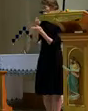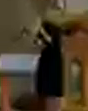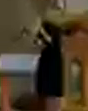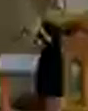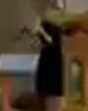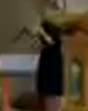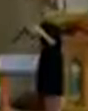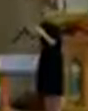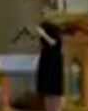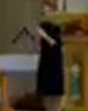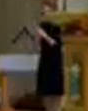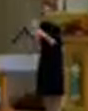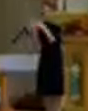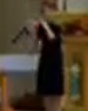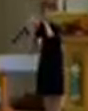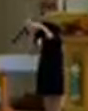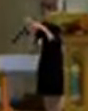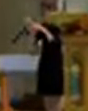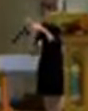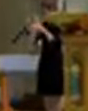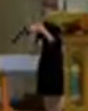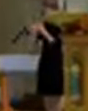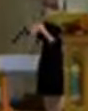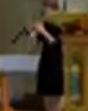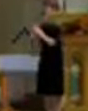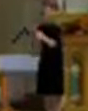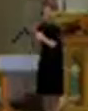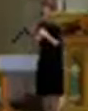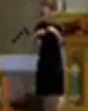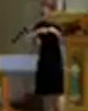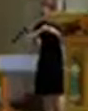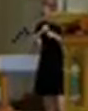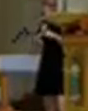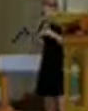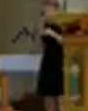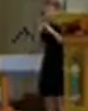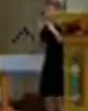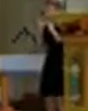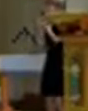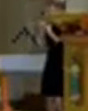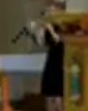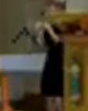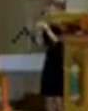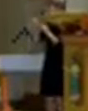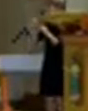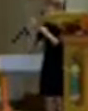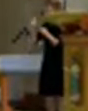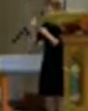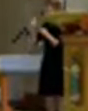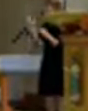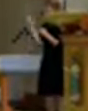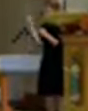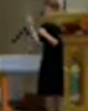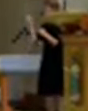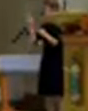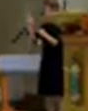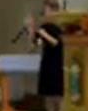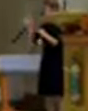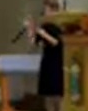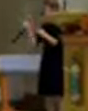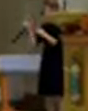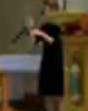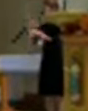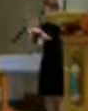picnic will be canceled. Grief Share will meet this Wednesday, August 12th, at 6:30 p.m. in the Parish